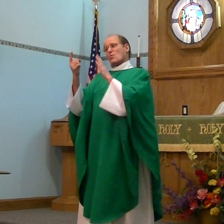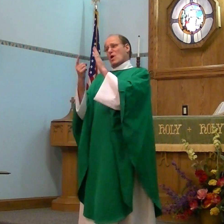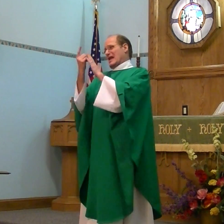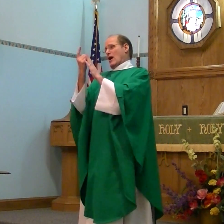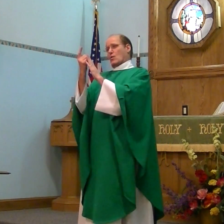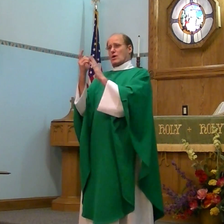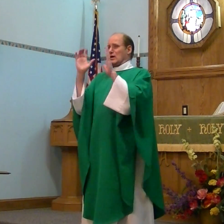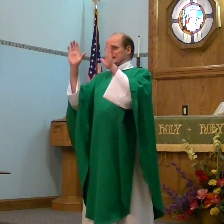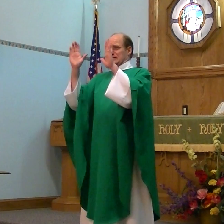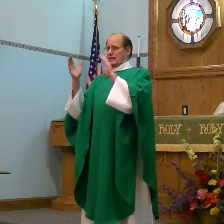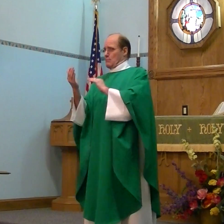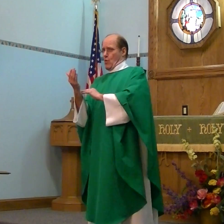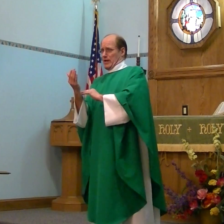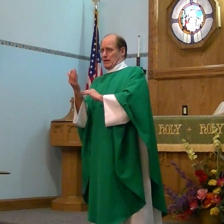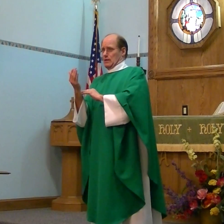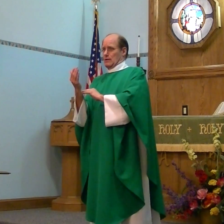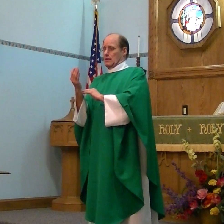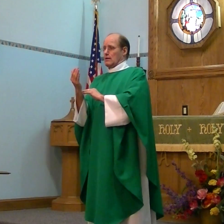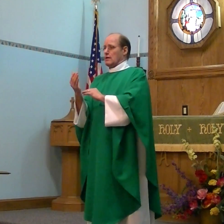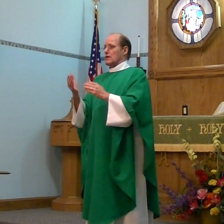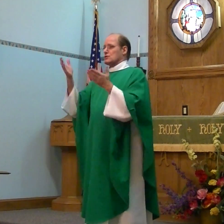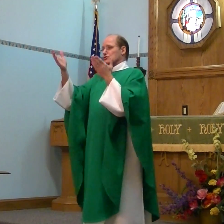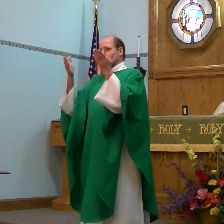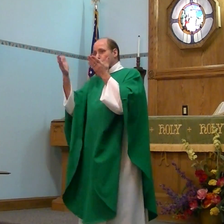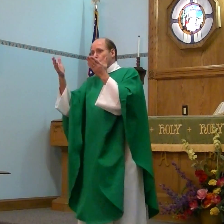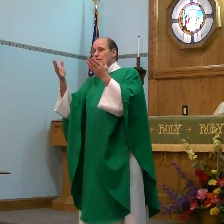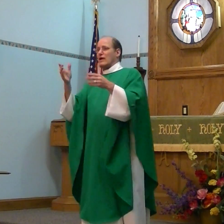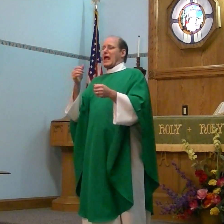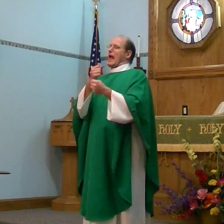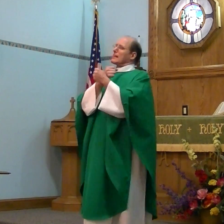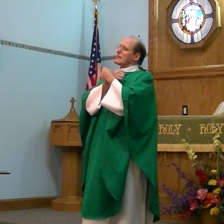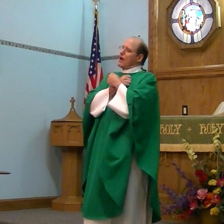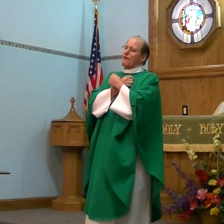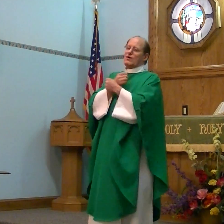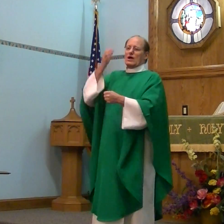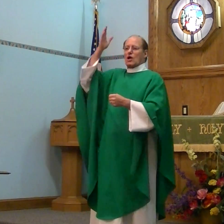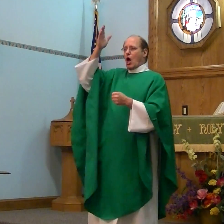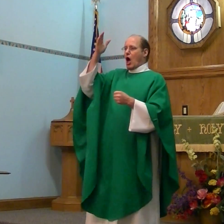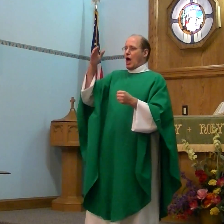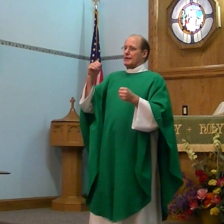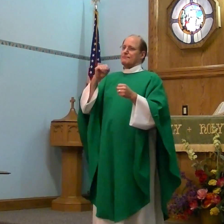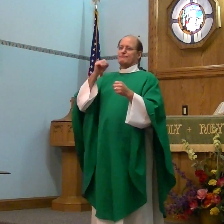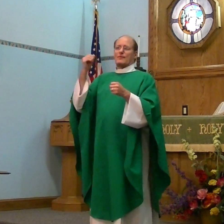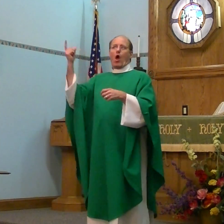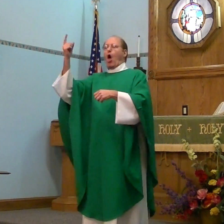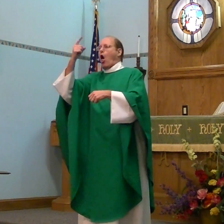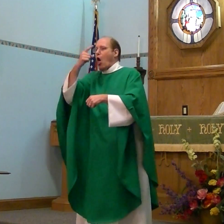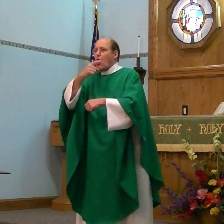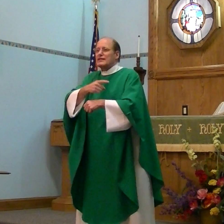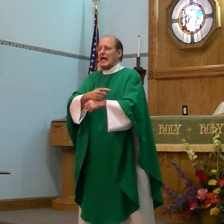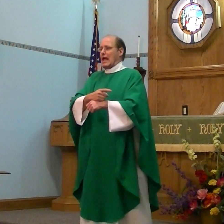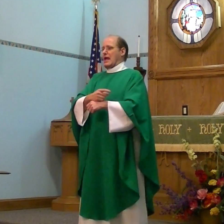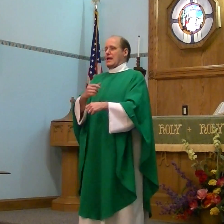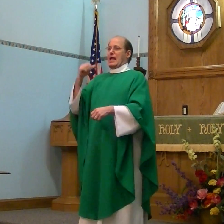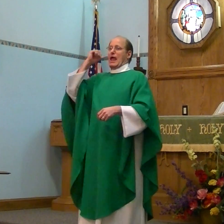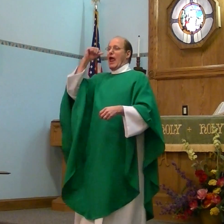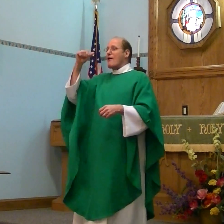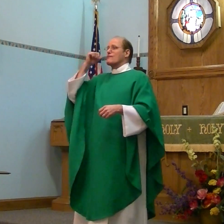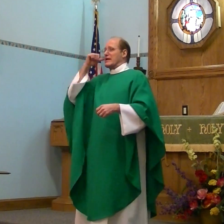one hour on Sunday morning. We and love God, all day, every